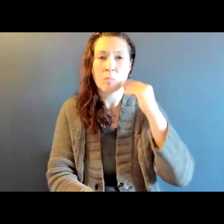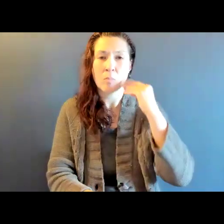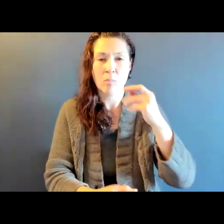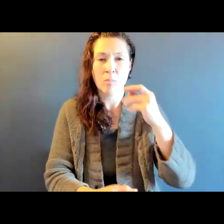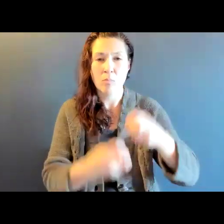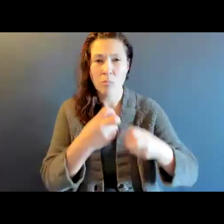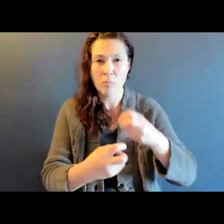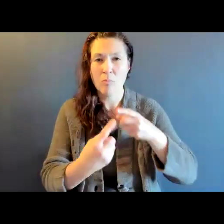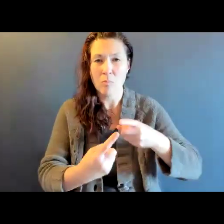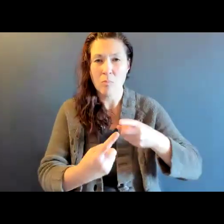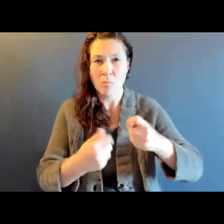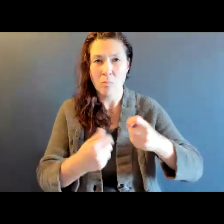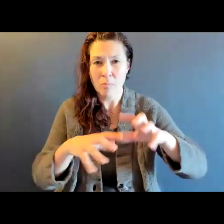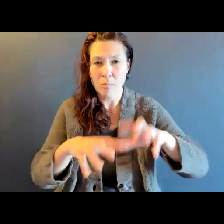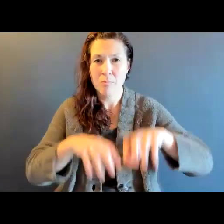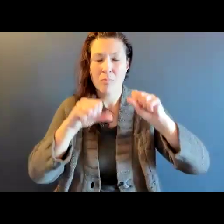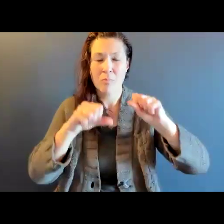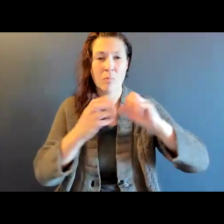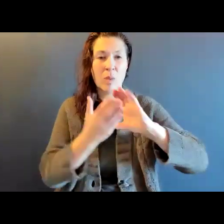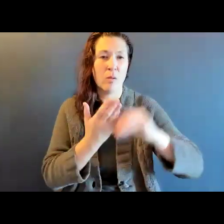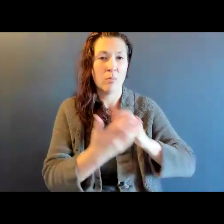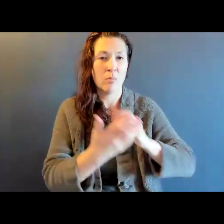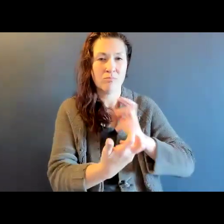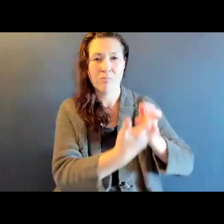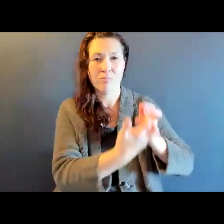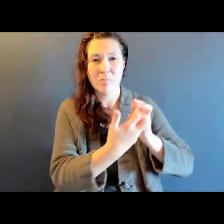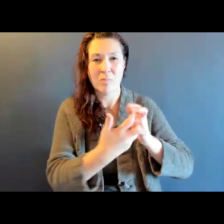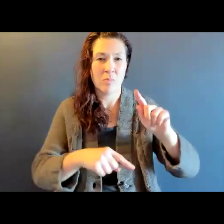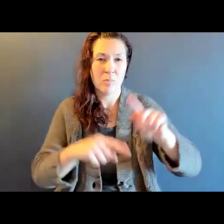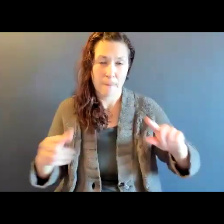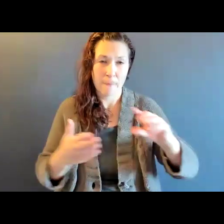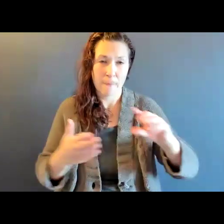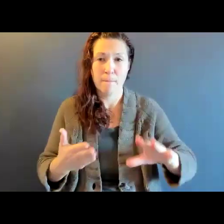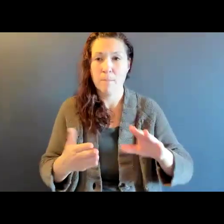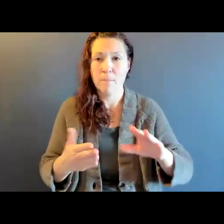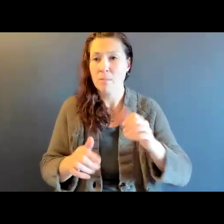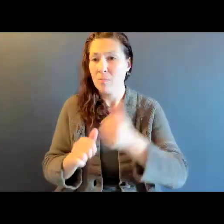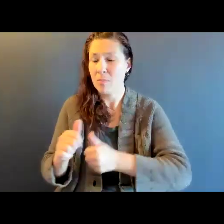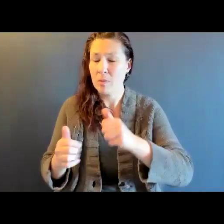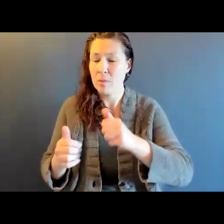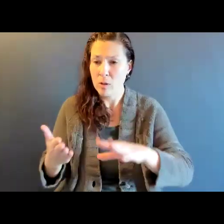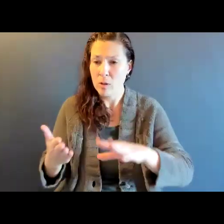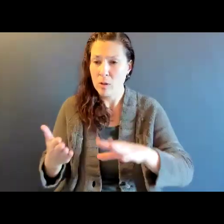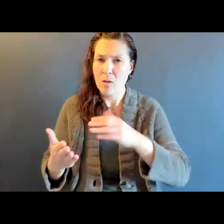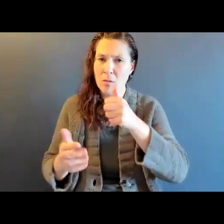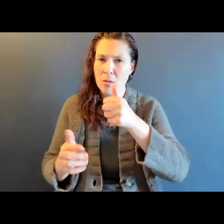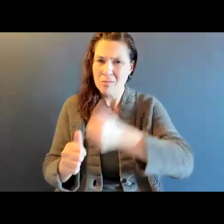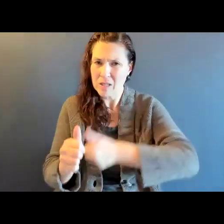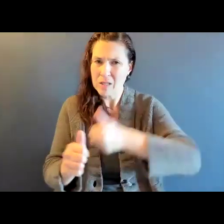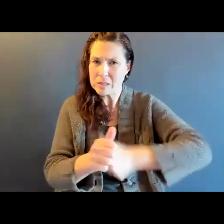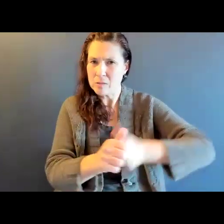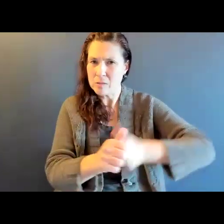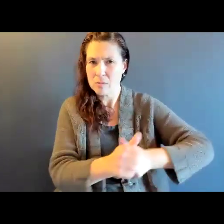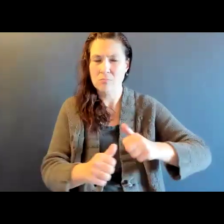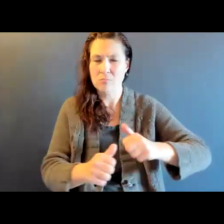meet the diverse needs of our students. Every child has a unique ability and strengths, and our responsibility